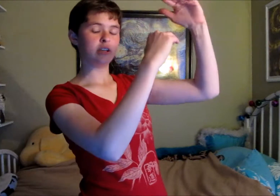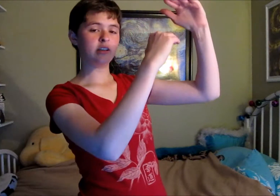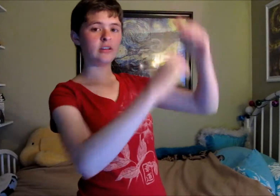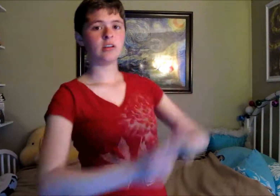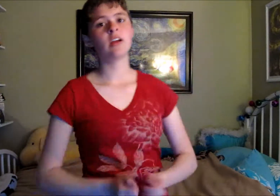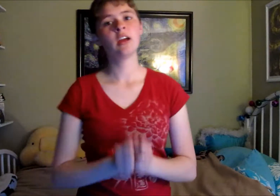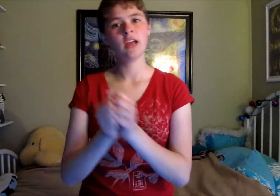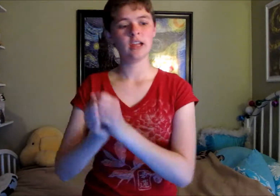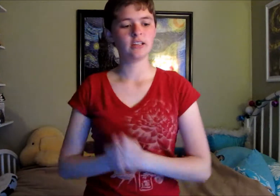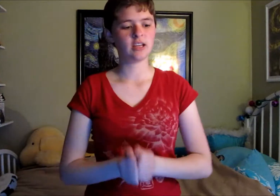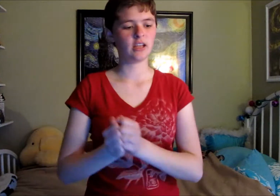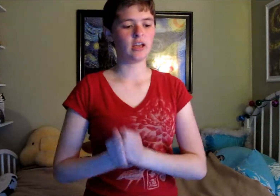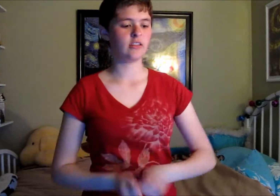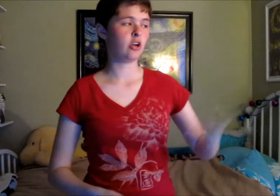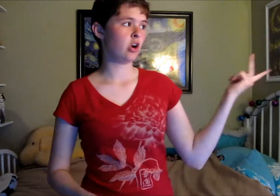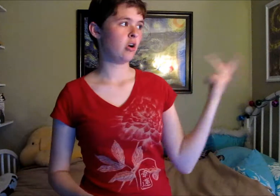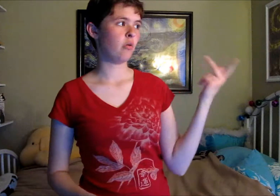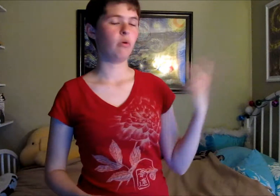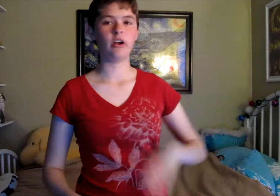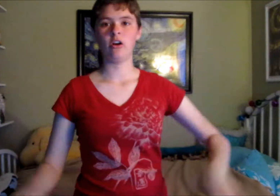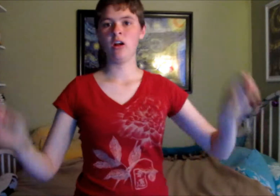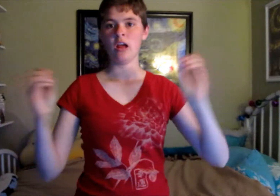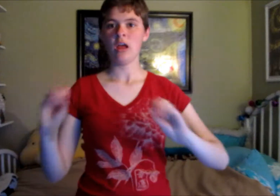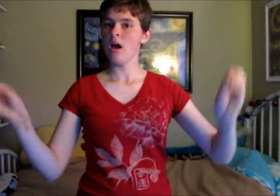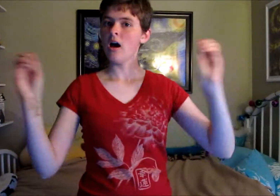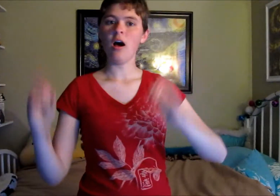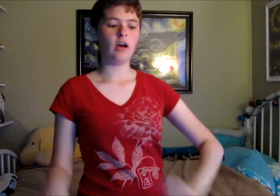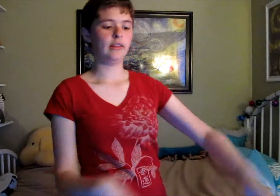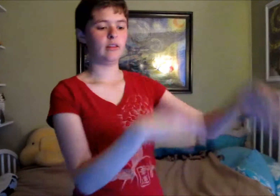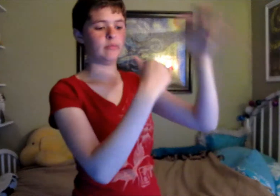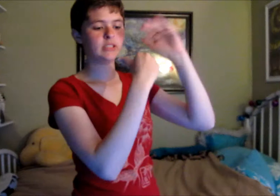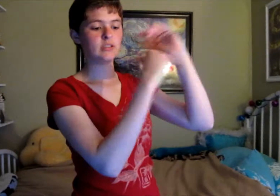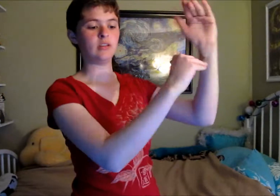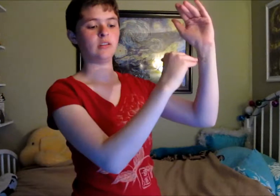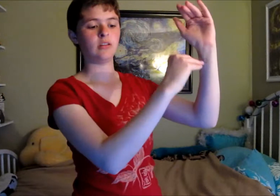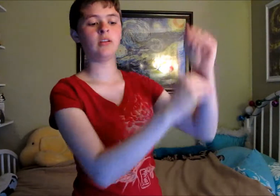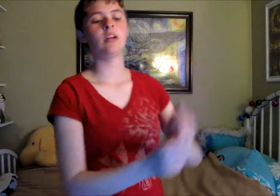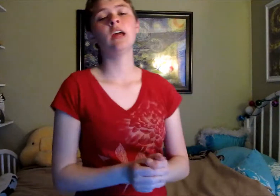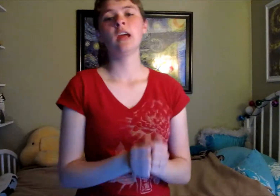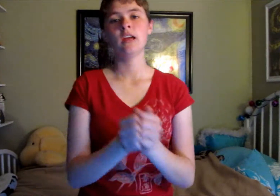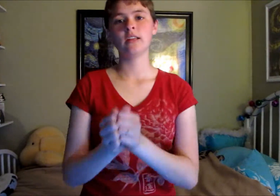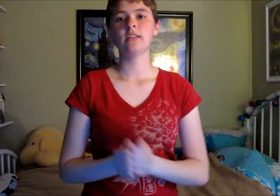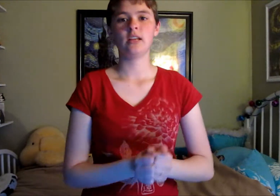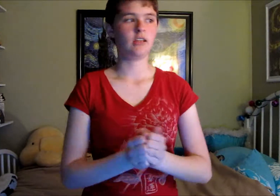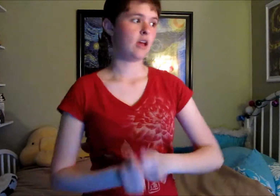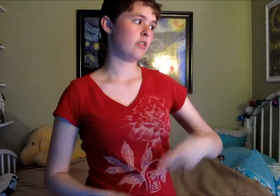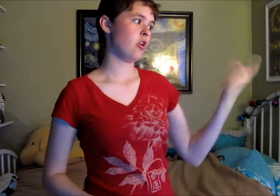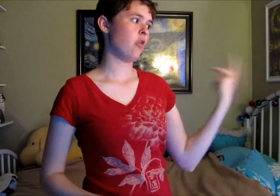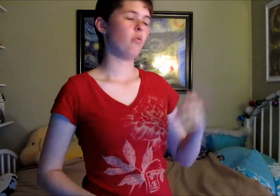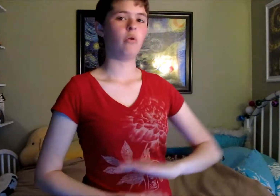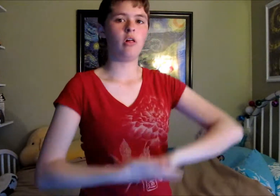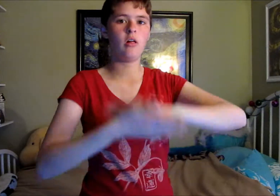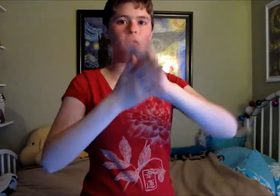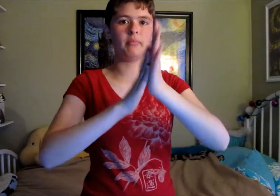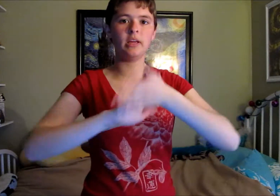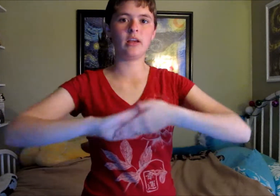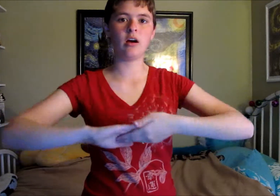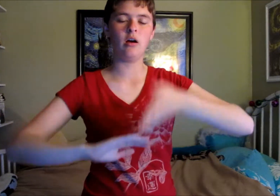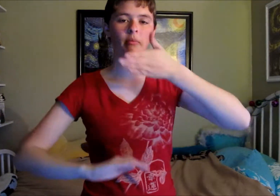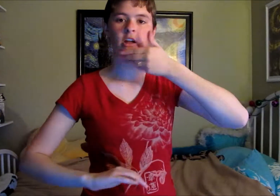Unlimited, together we're unlimited. Together we'll become